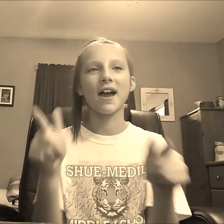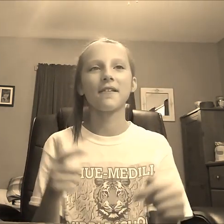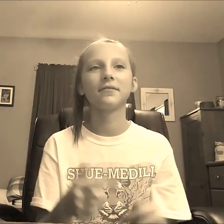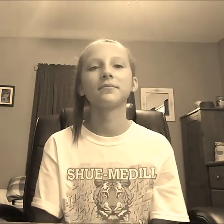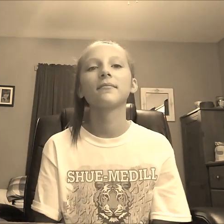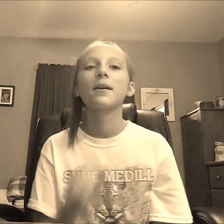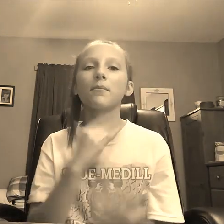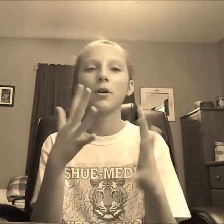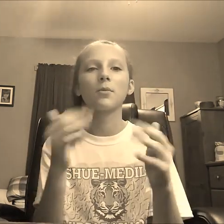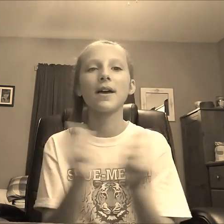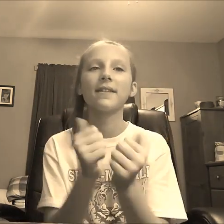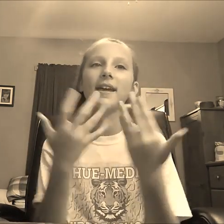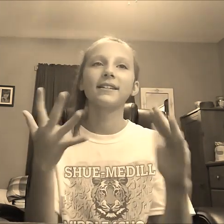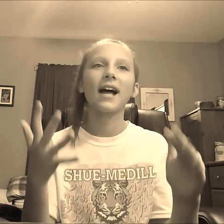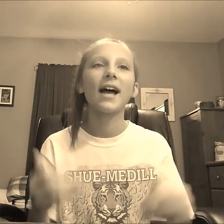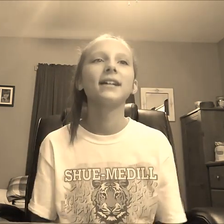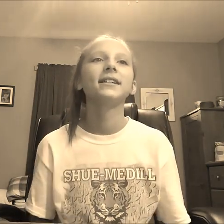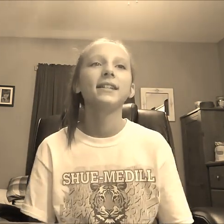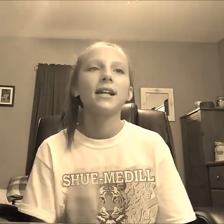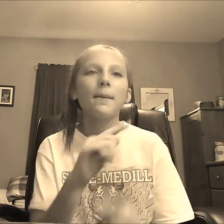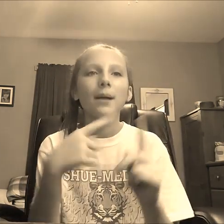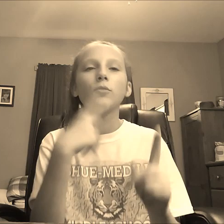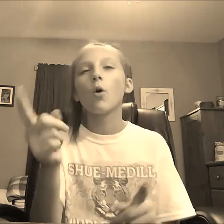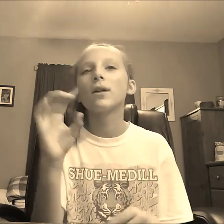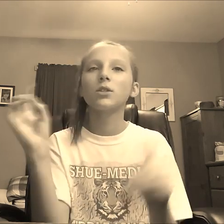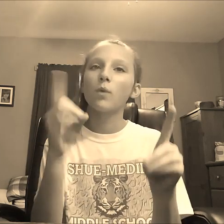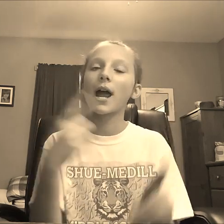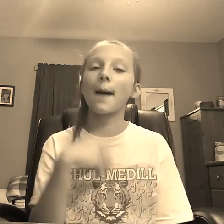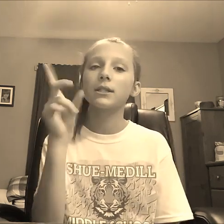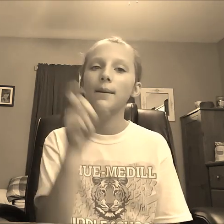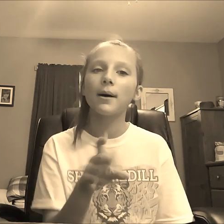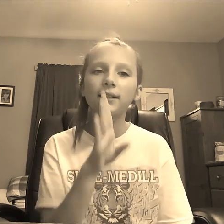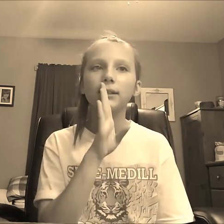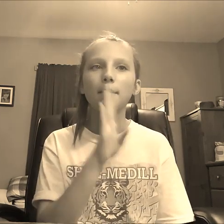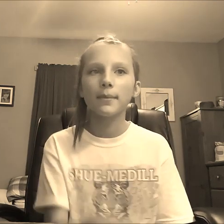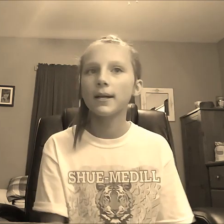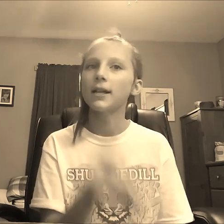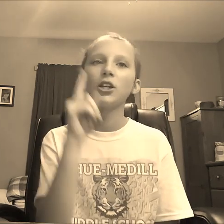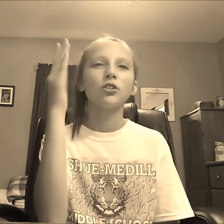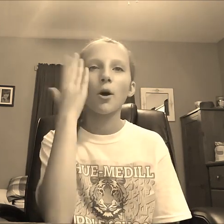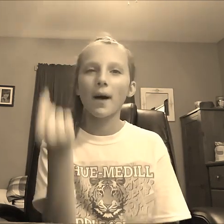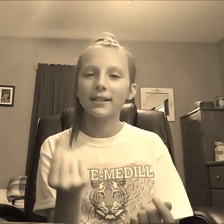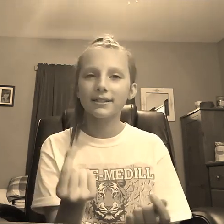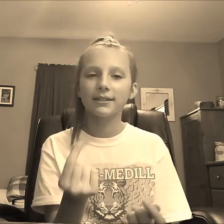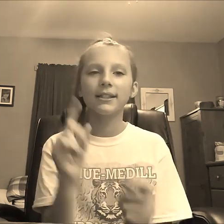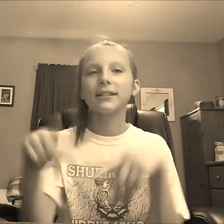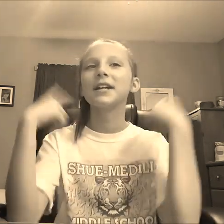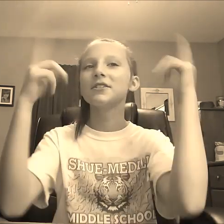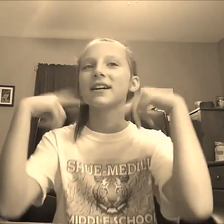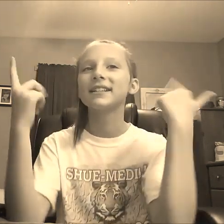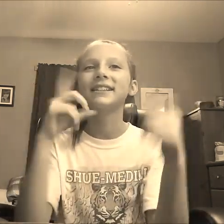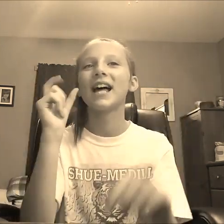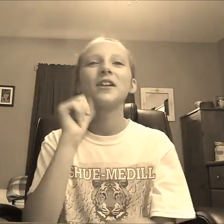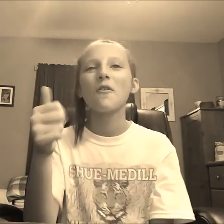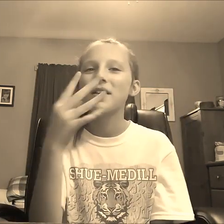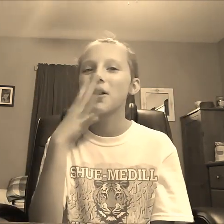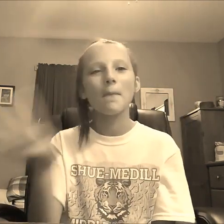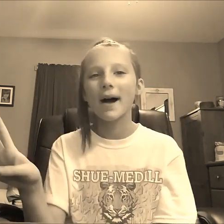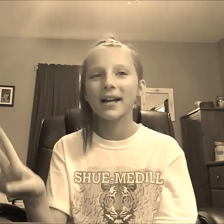all around are crippled with anxiety But I'm so old, that's where we're supposed to be You know what? It's kinda crazy cause I really don't